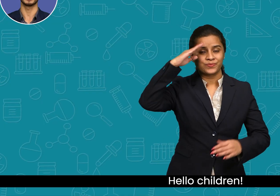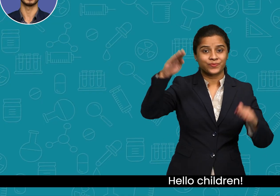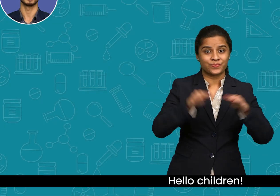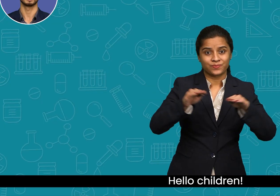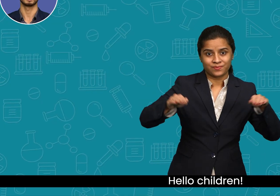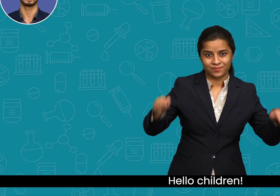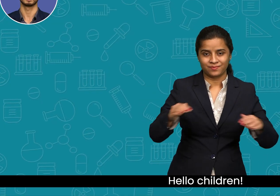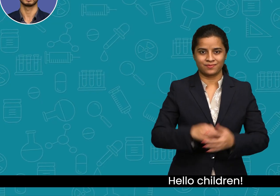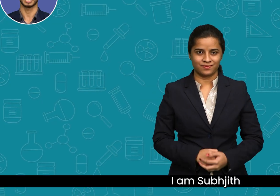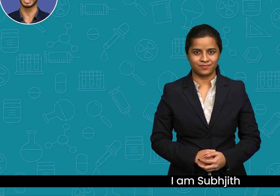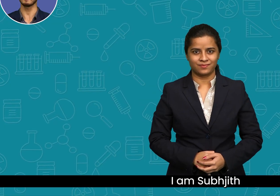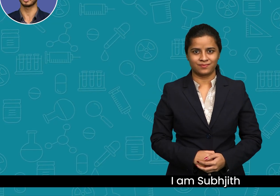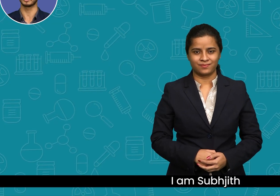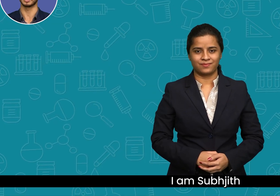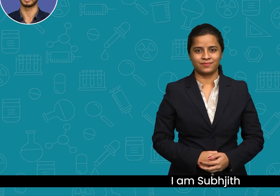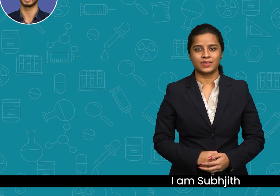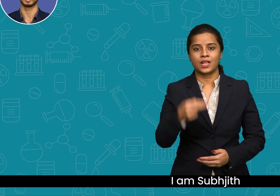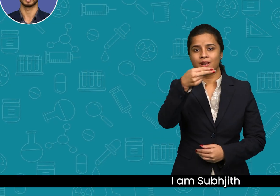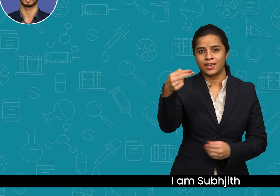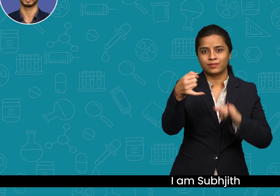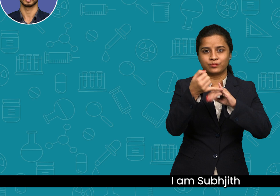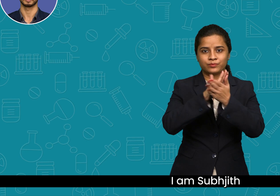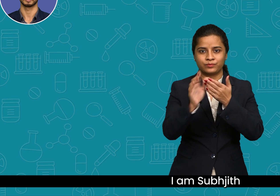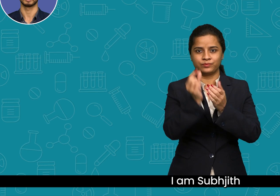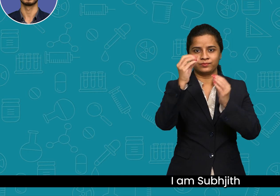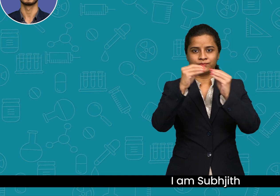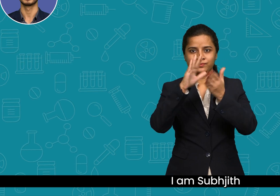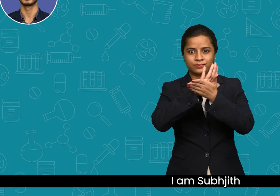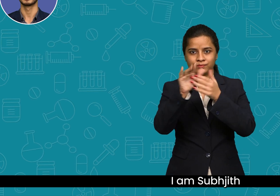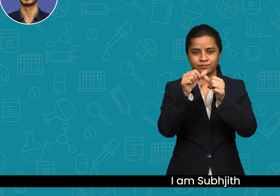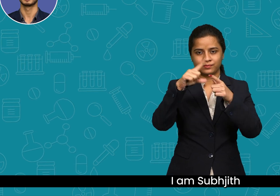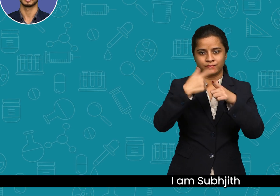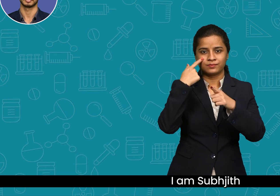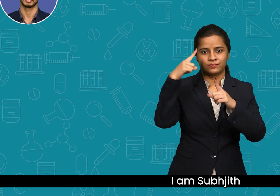Hello children, I am Shubhajit.